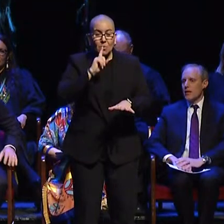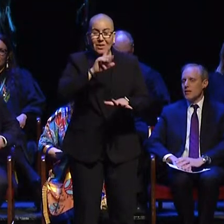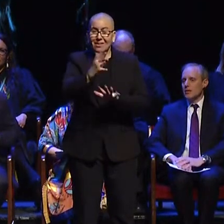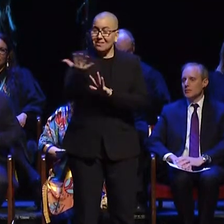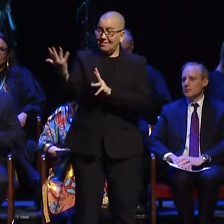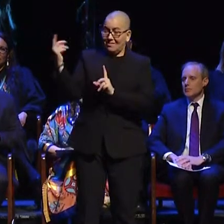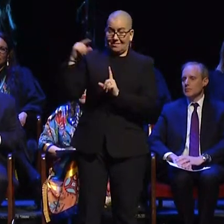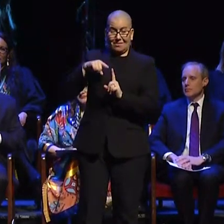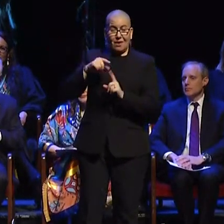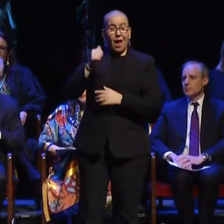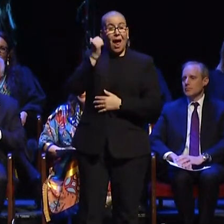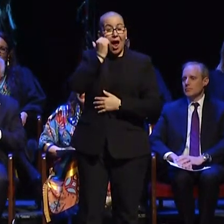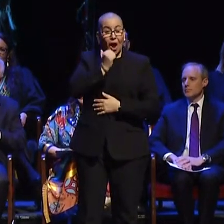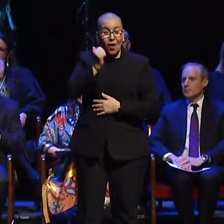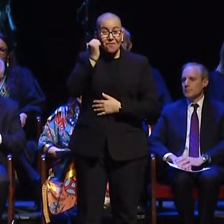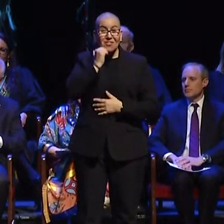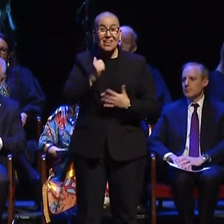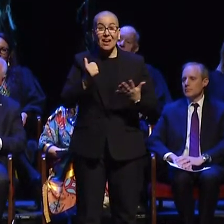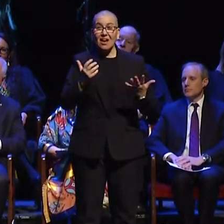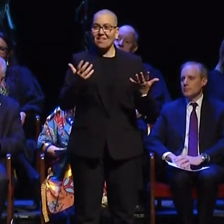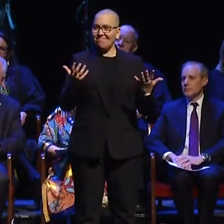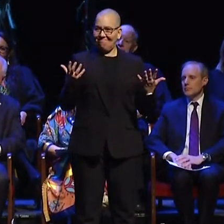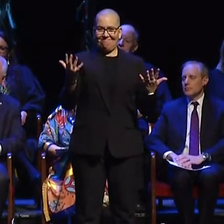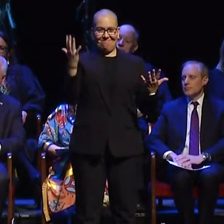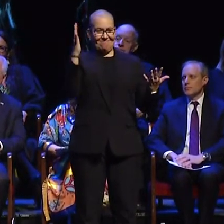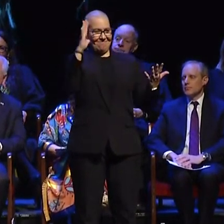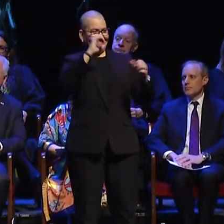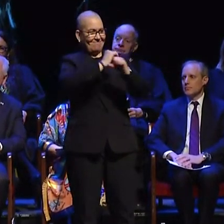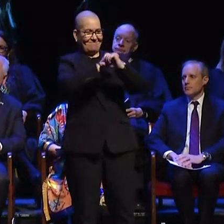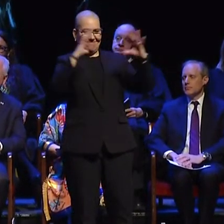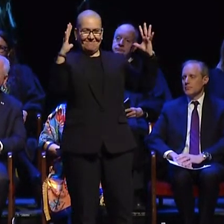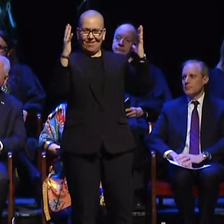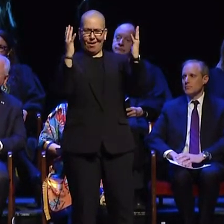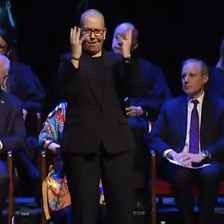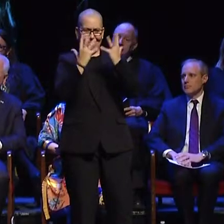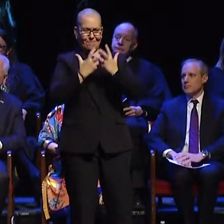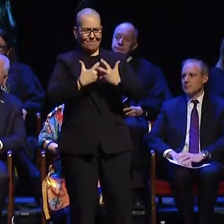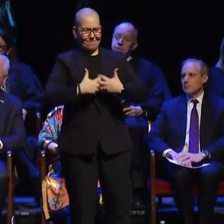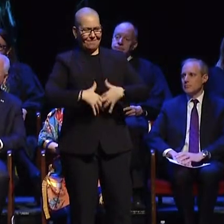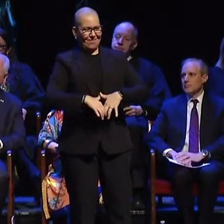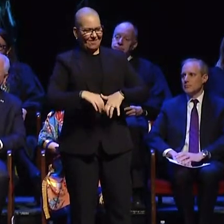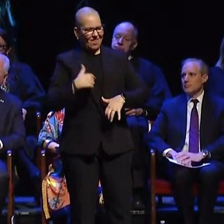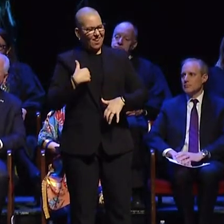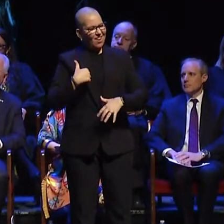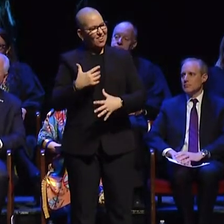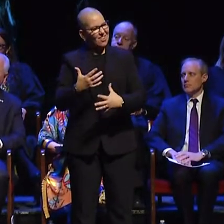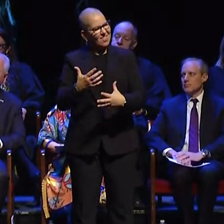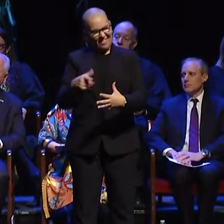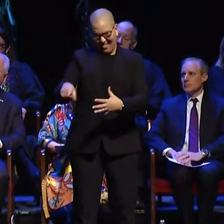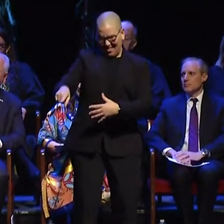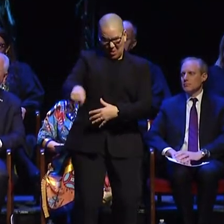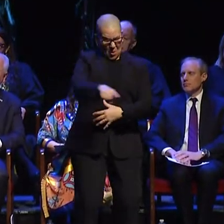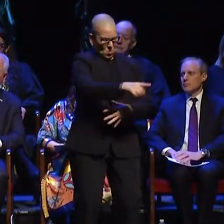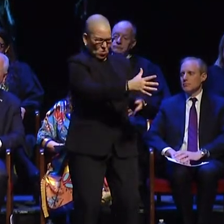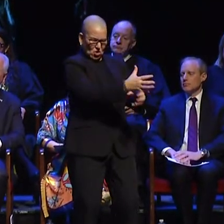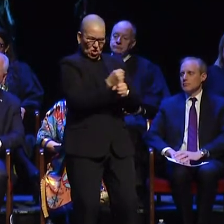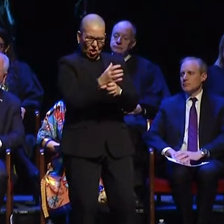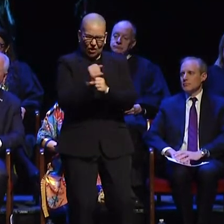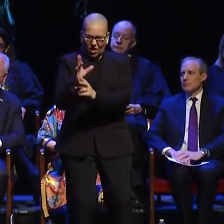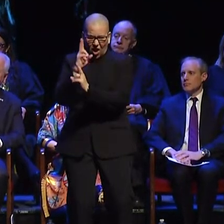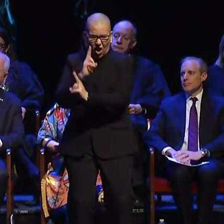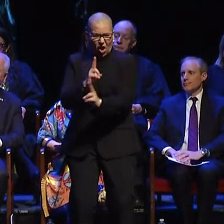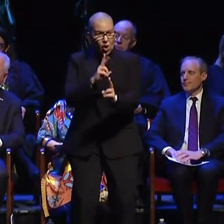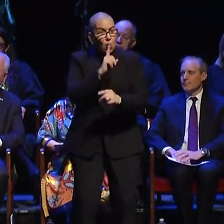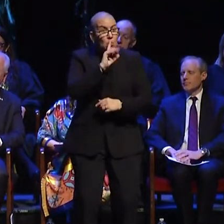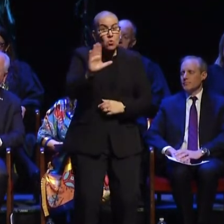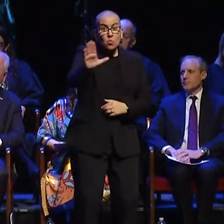work. And you know, those things deserve as much pomp and circumstance as anything. You know, the fact that your neighbors ensured that the water came